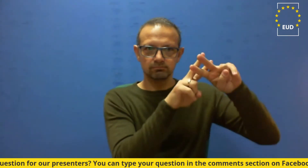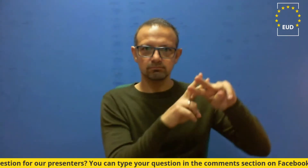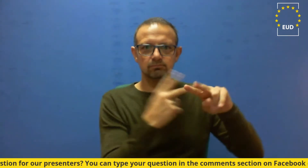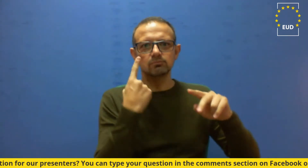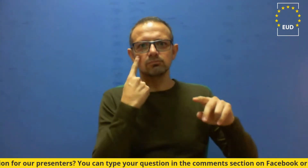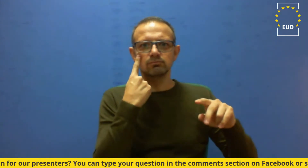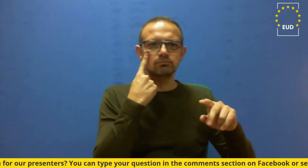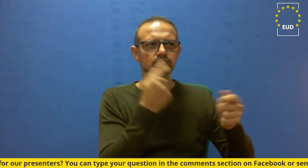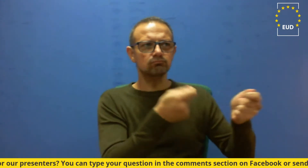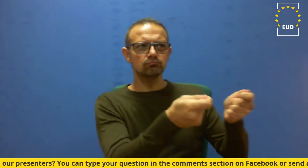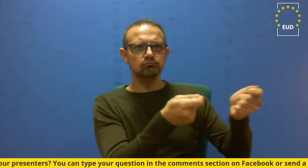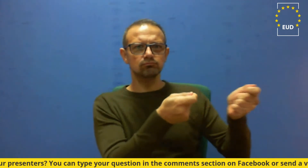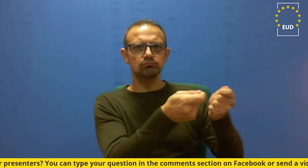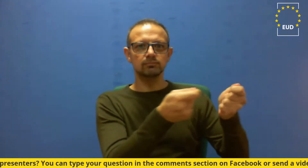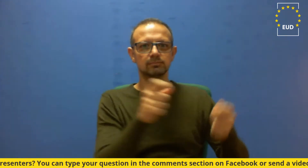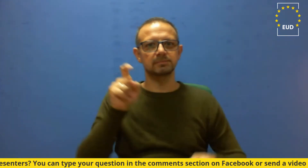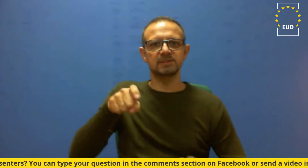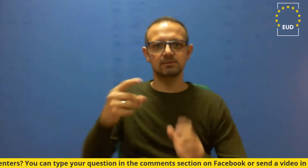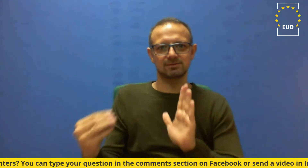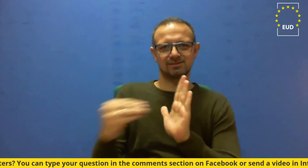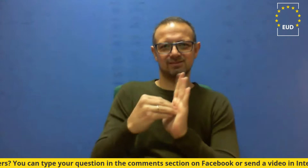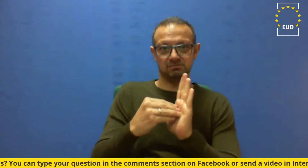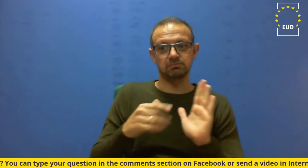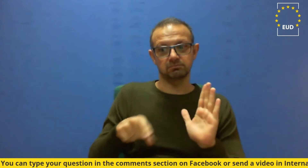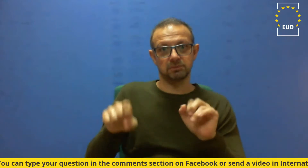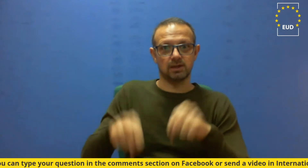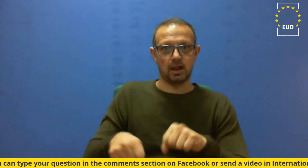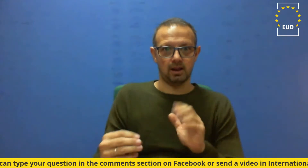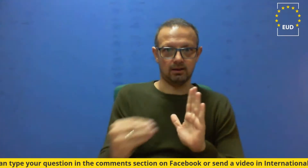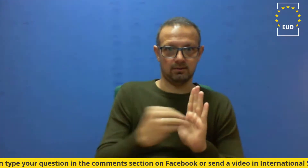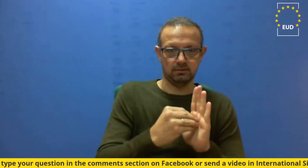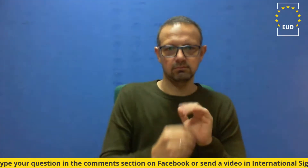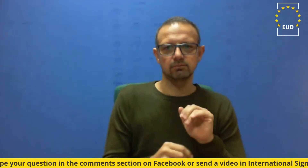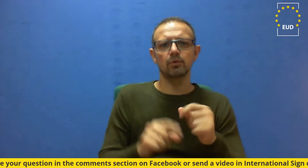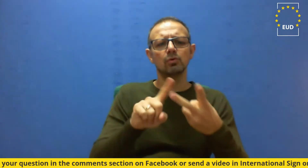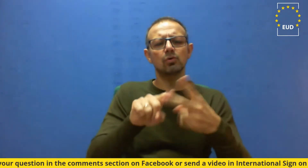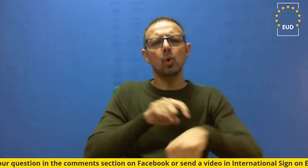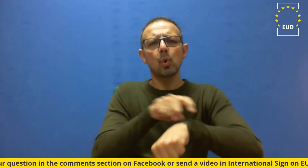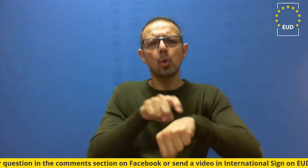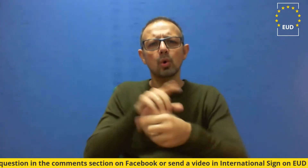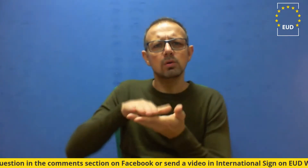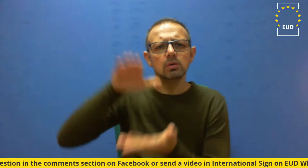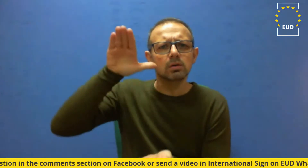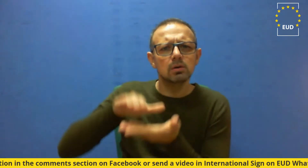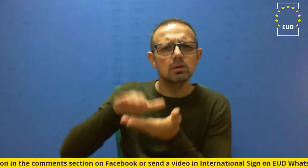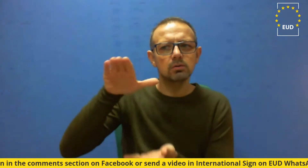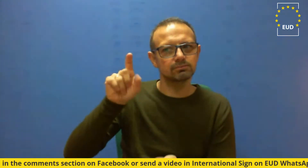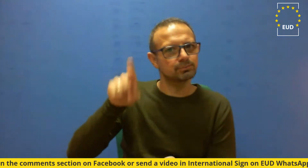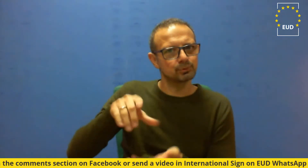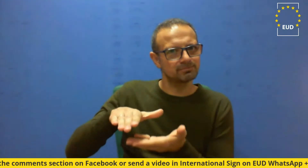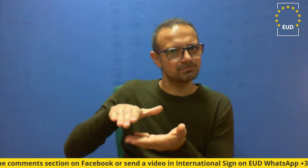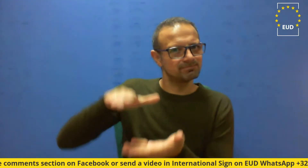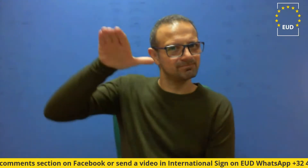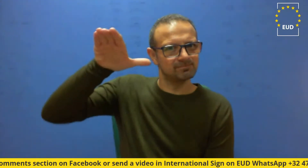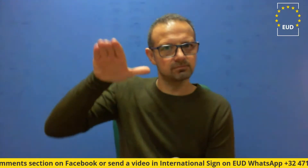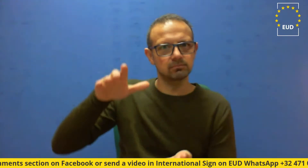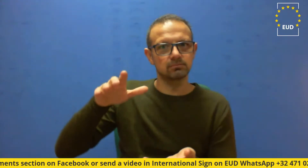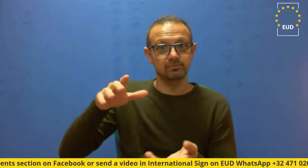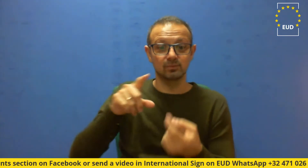So we're really looking forward to taking that next step and finding out which regulations and specifications need to be put on